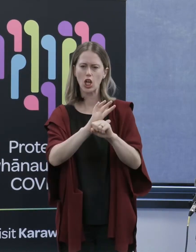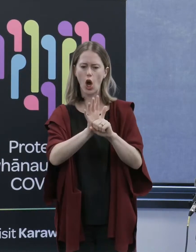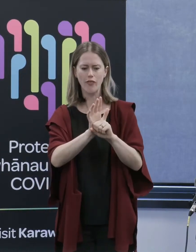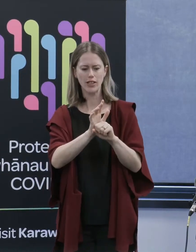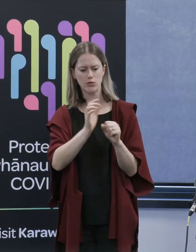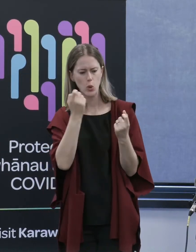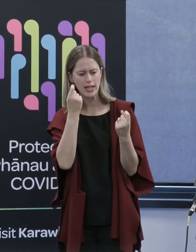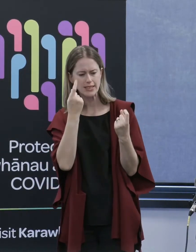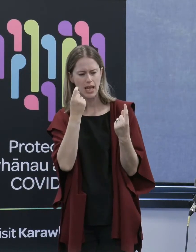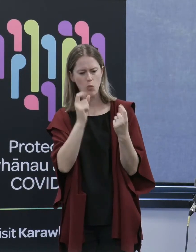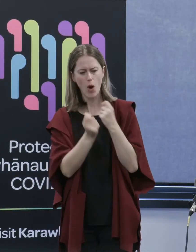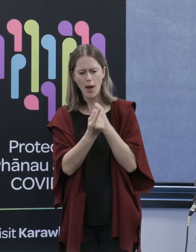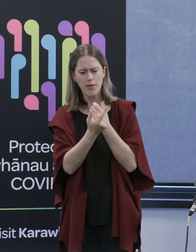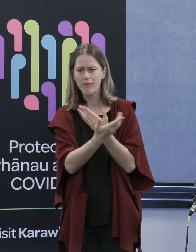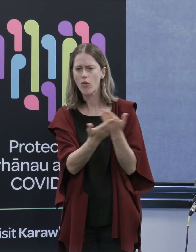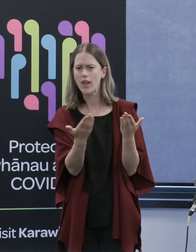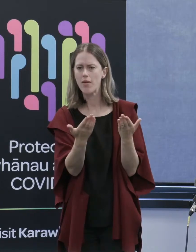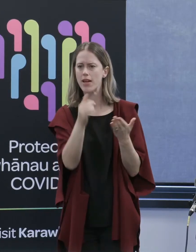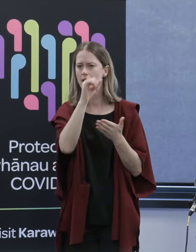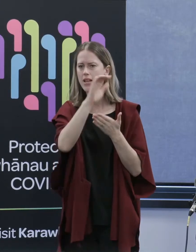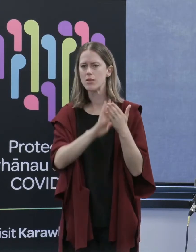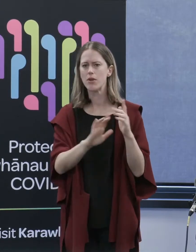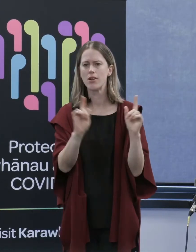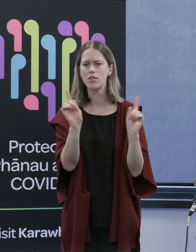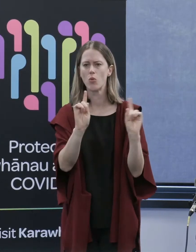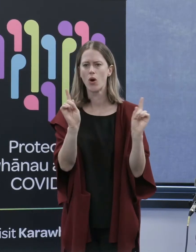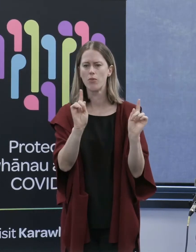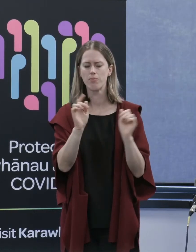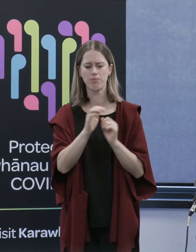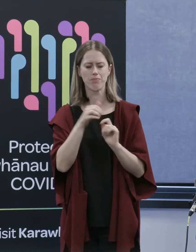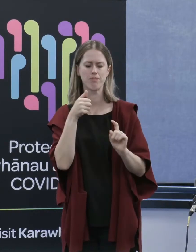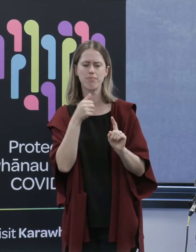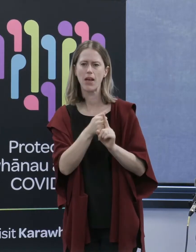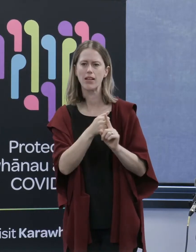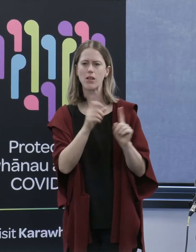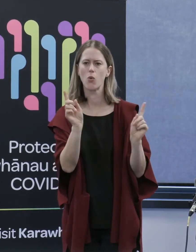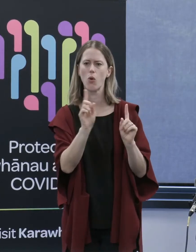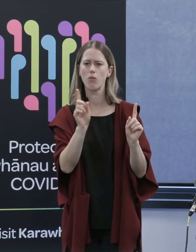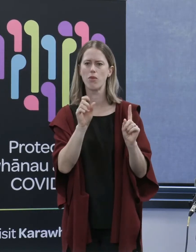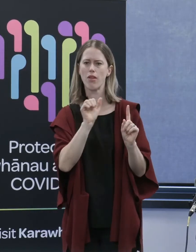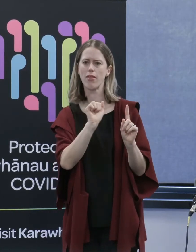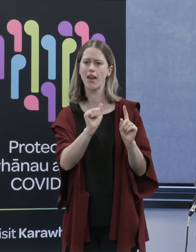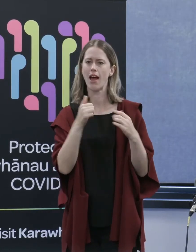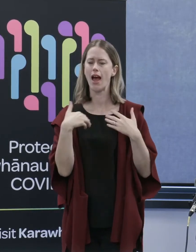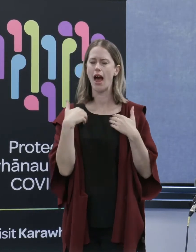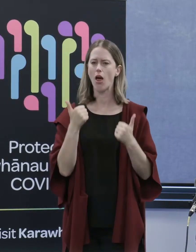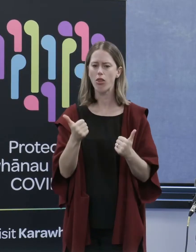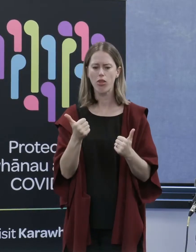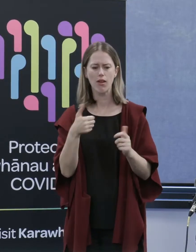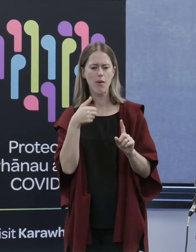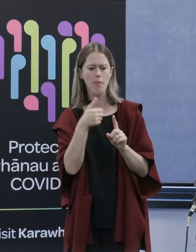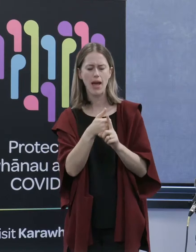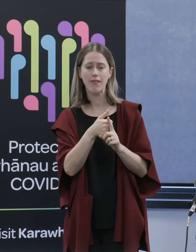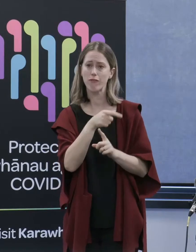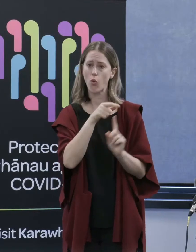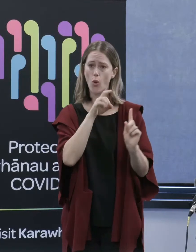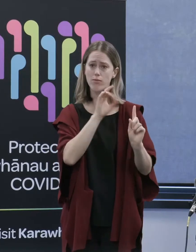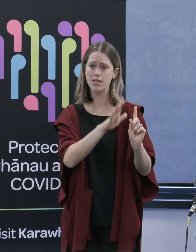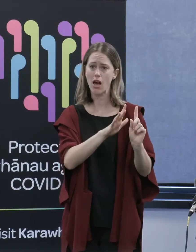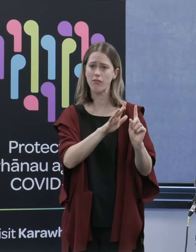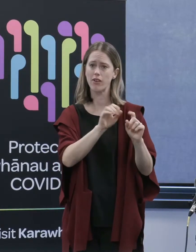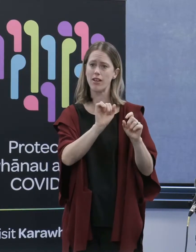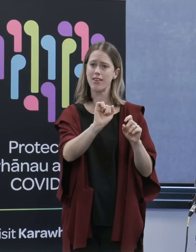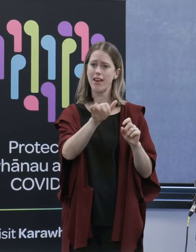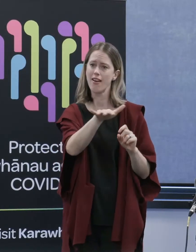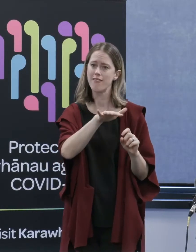who've had COVID-19. We want to know more about the impact it has had on their health and well-being of both themselves, but also